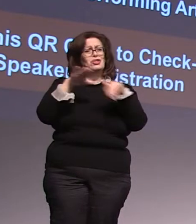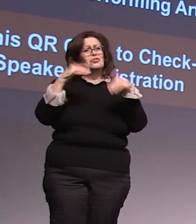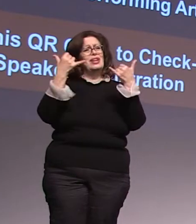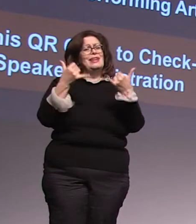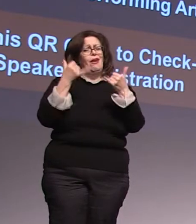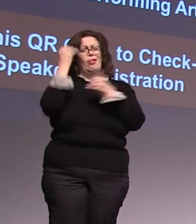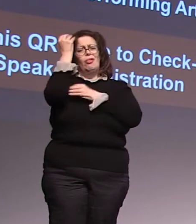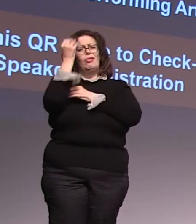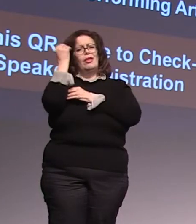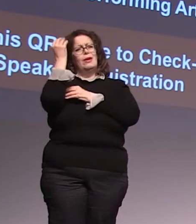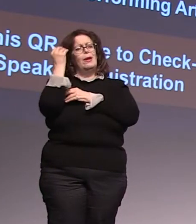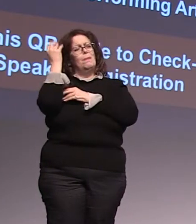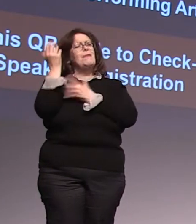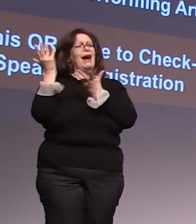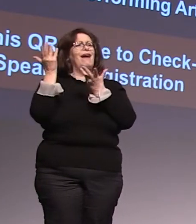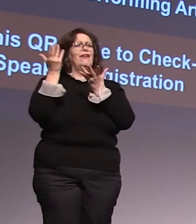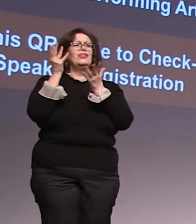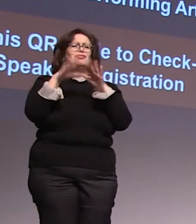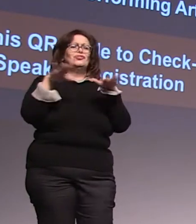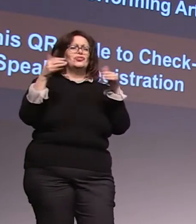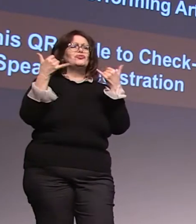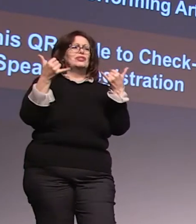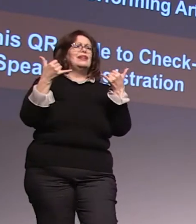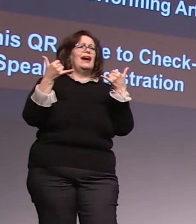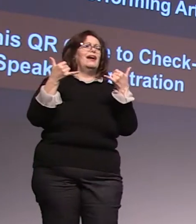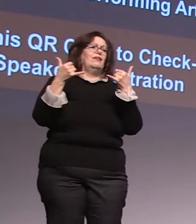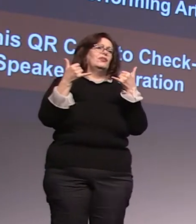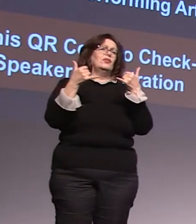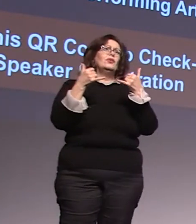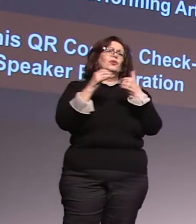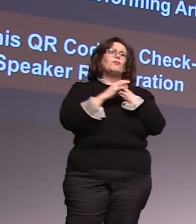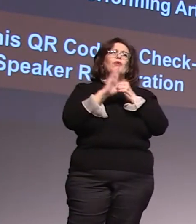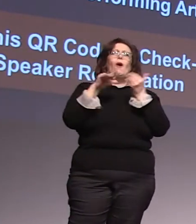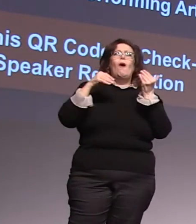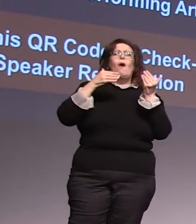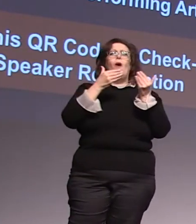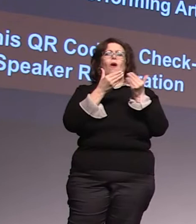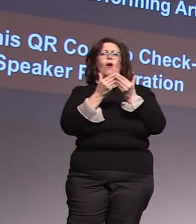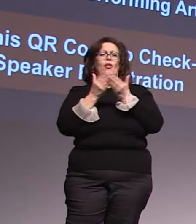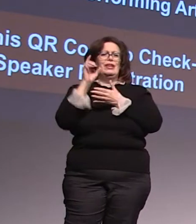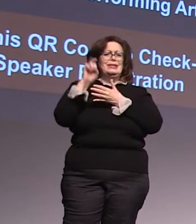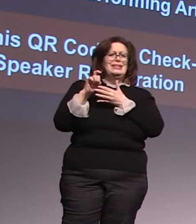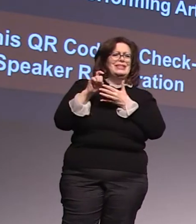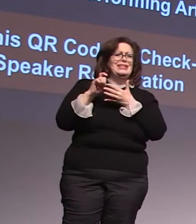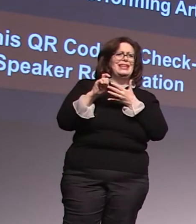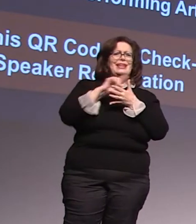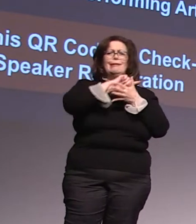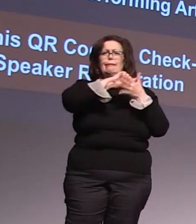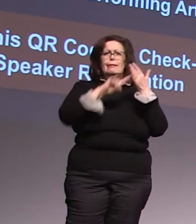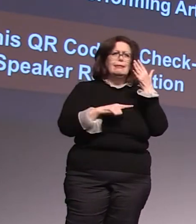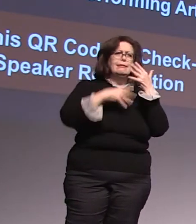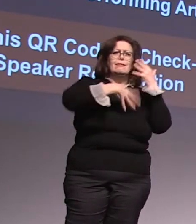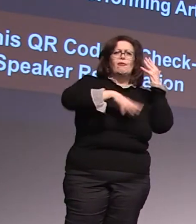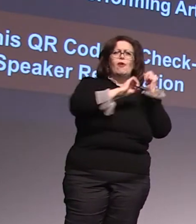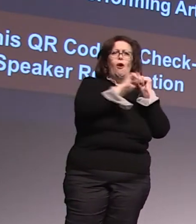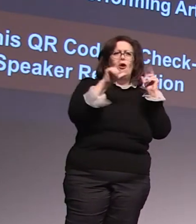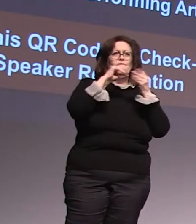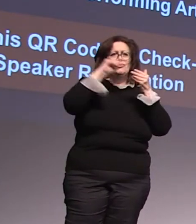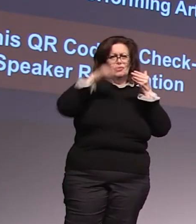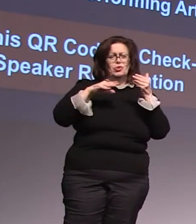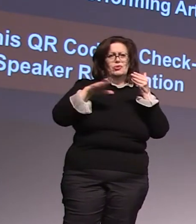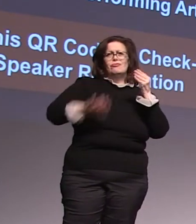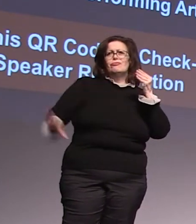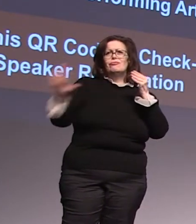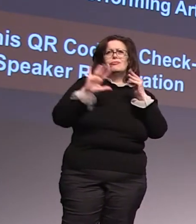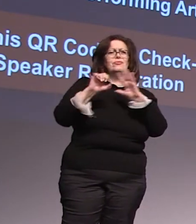we think about building a new funding system, that we are taking into account all of those needs of all of our students across the state. Now